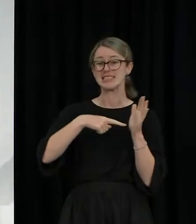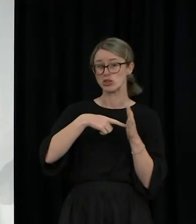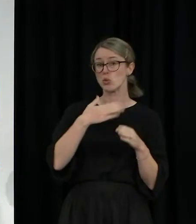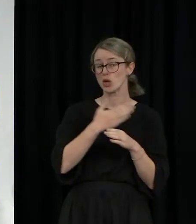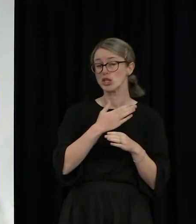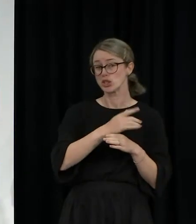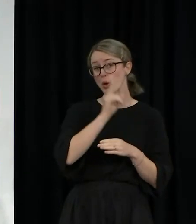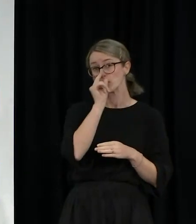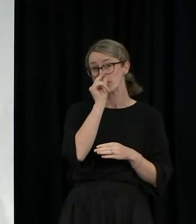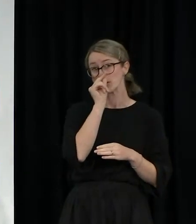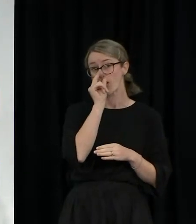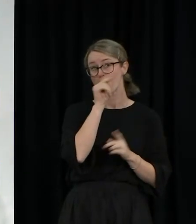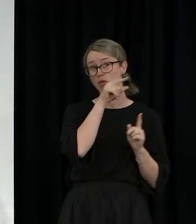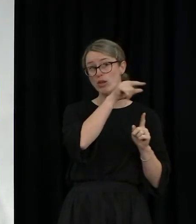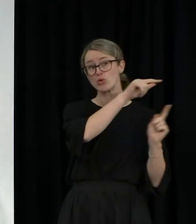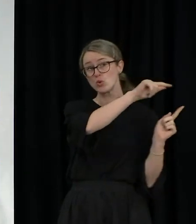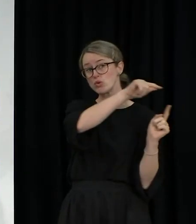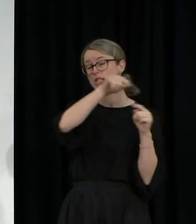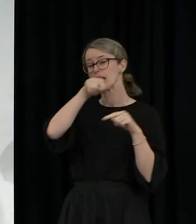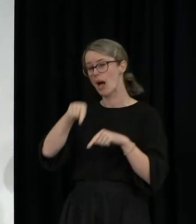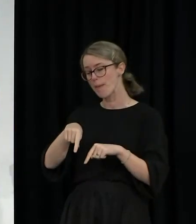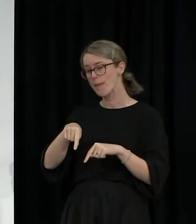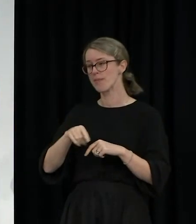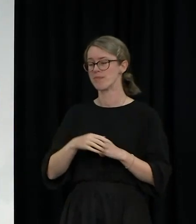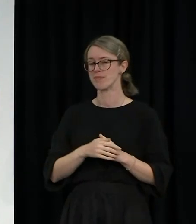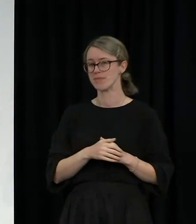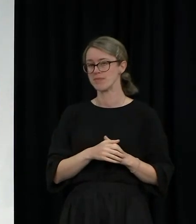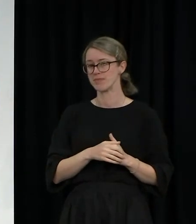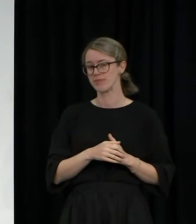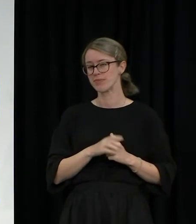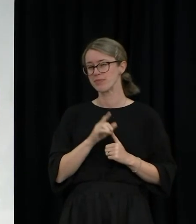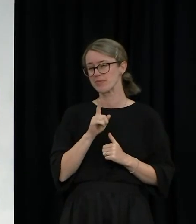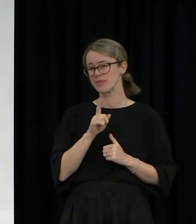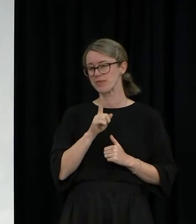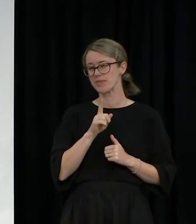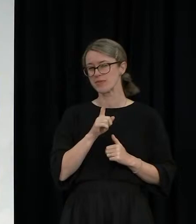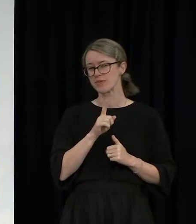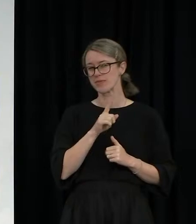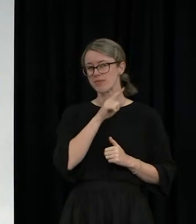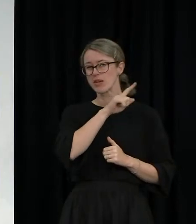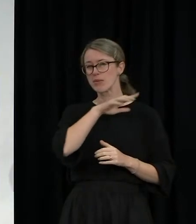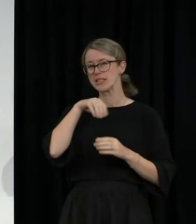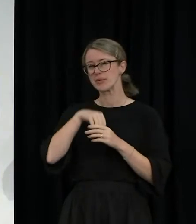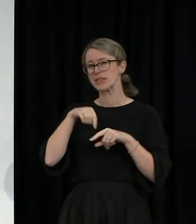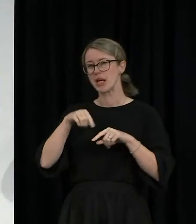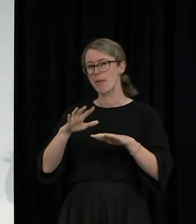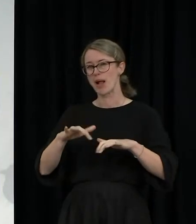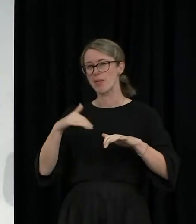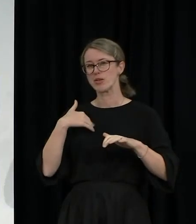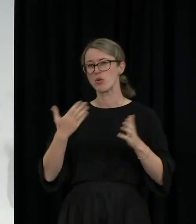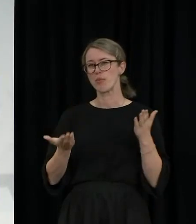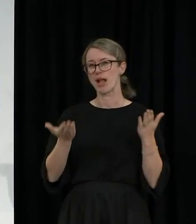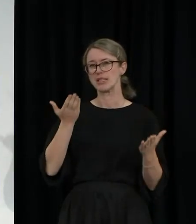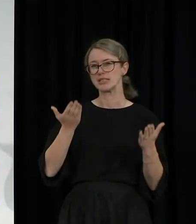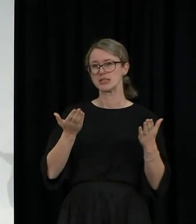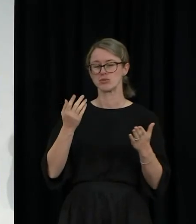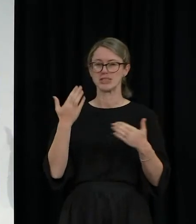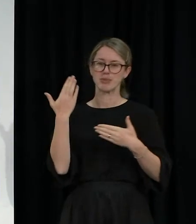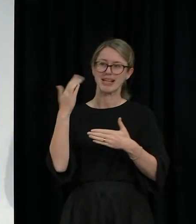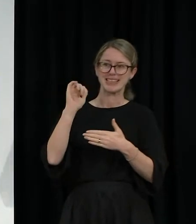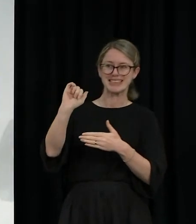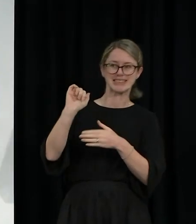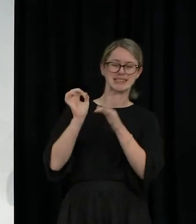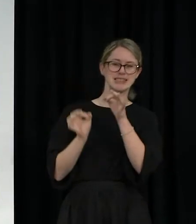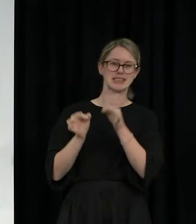workers, so there is an ability for MPs to travel, but obviously their participation here at Parliament then has to balance with the Speaker